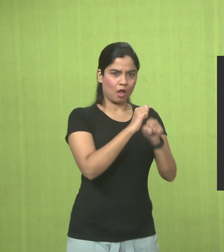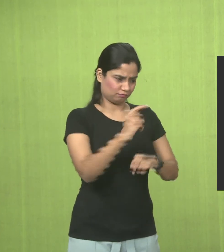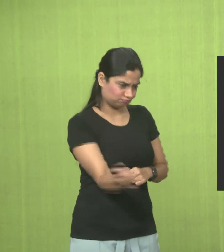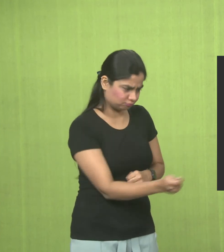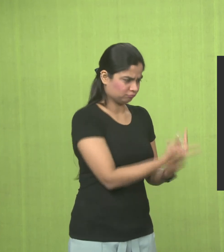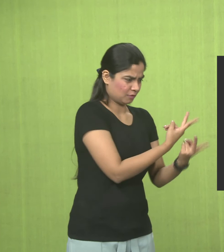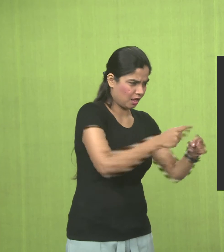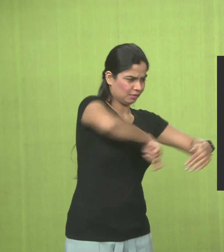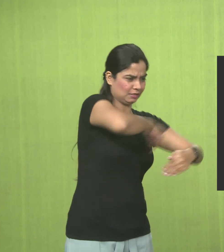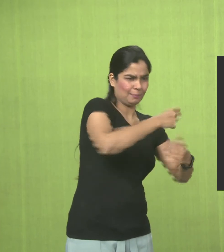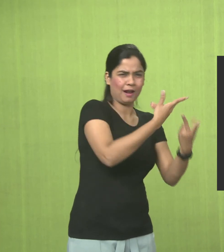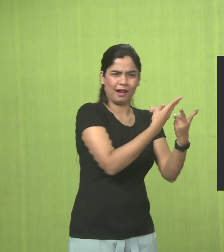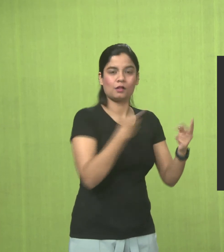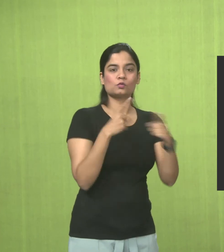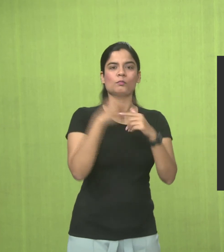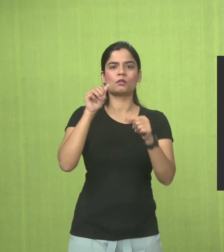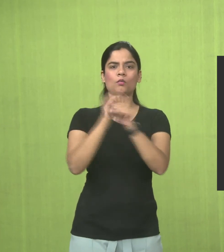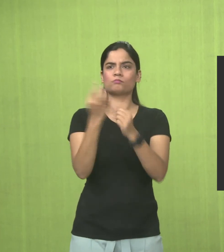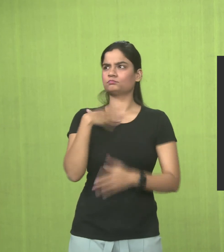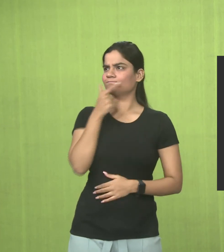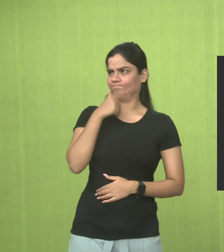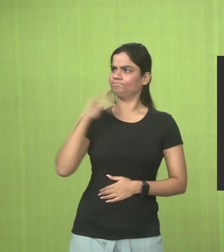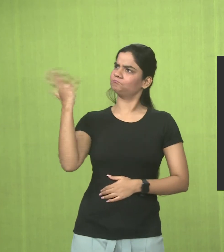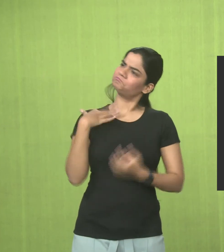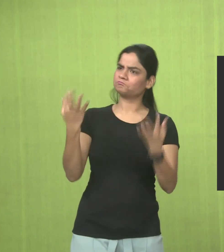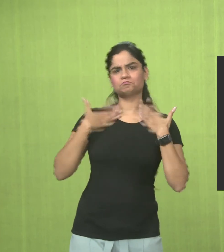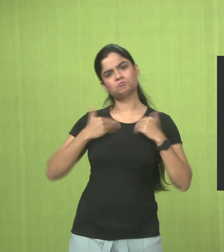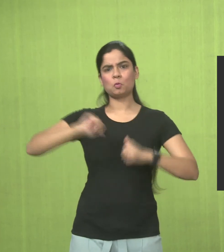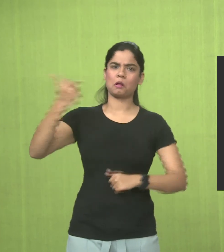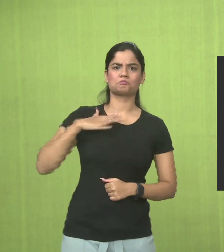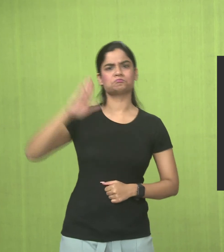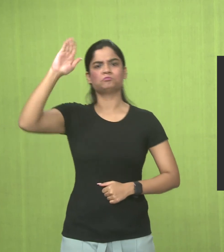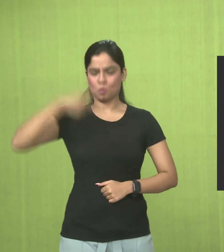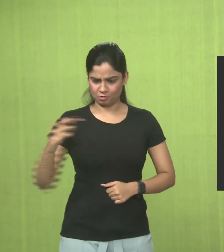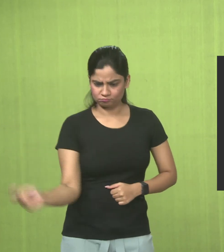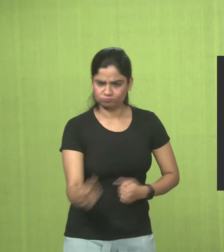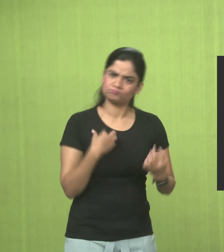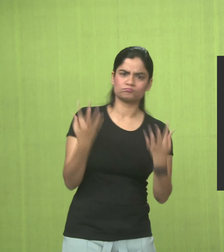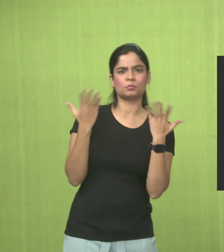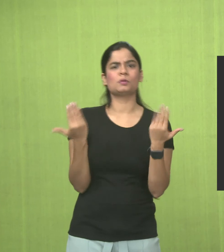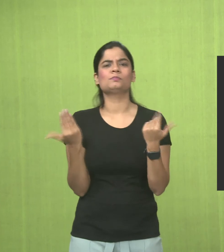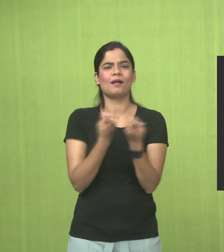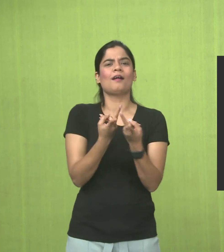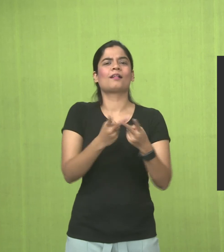Homemaker idea. A person who can manage the house, babies, cook at the same time and also work at the same